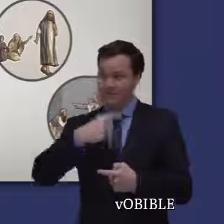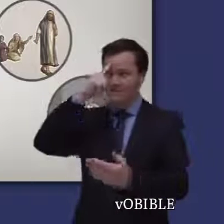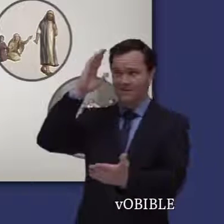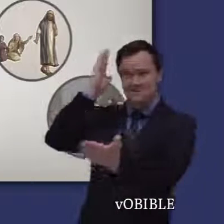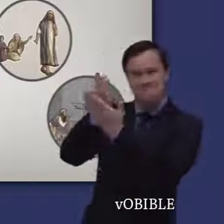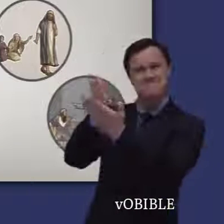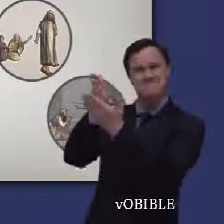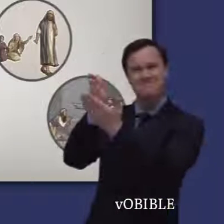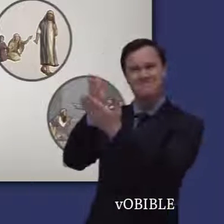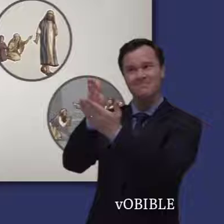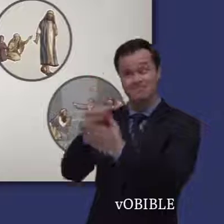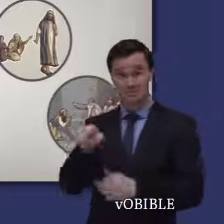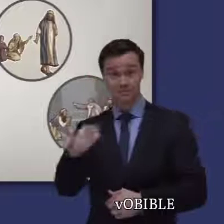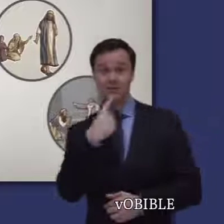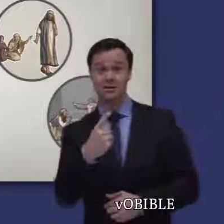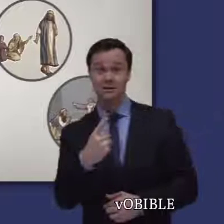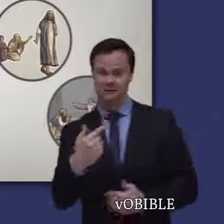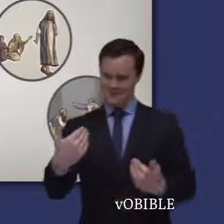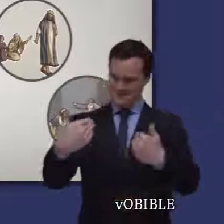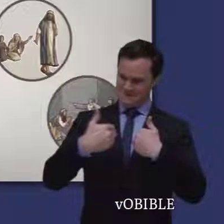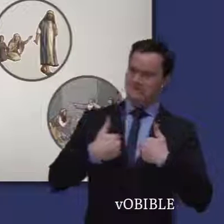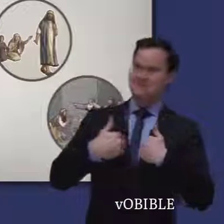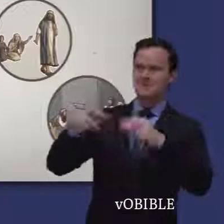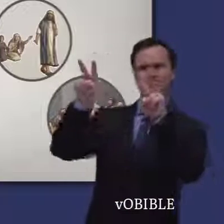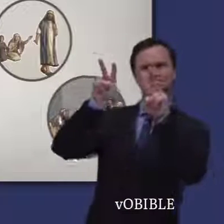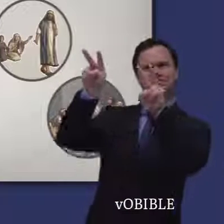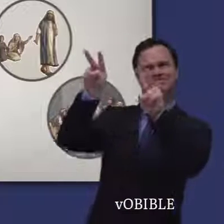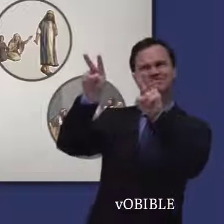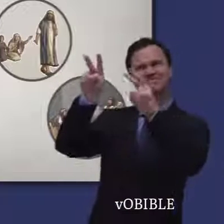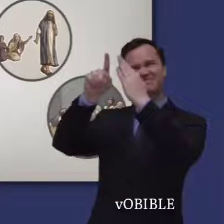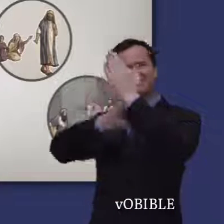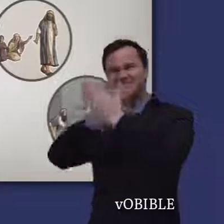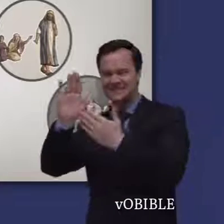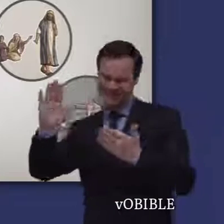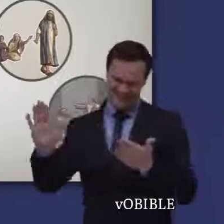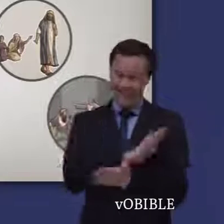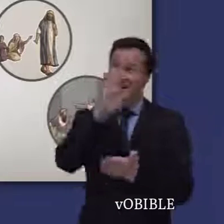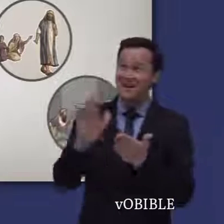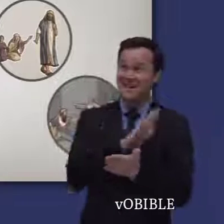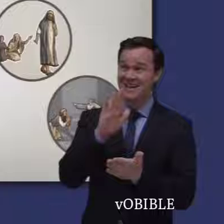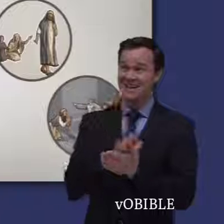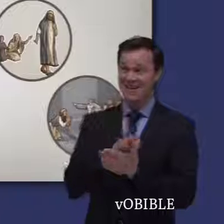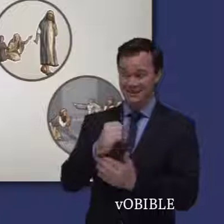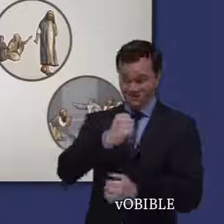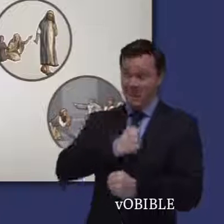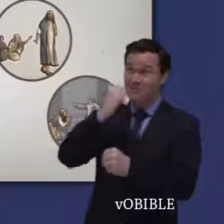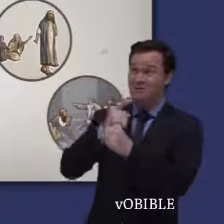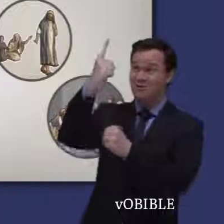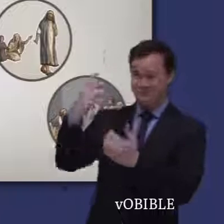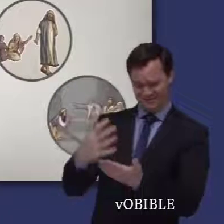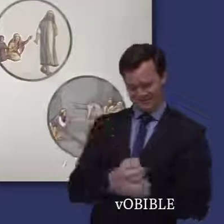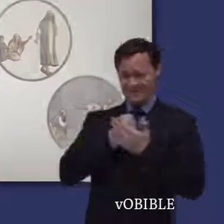Habakkuk declares, "As for me, I will exult in Jehovah. I will be joyful in the God of my